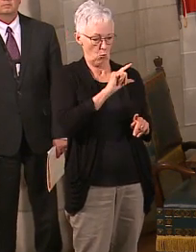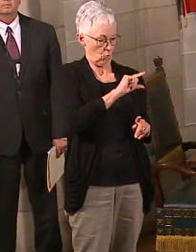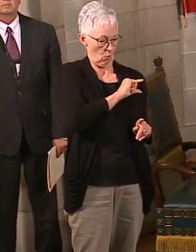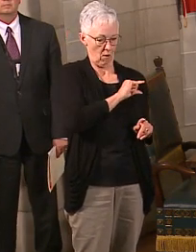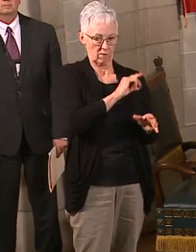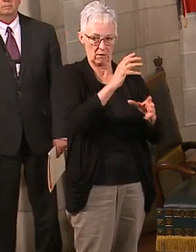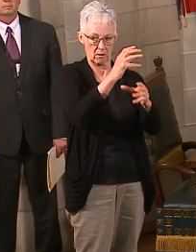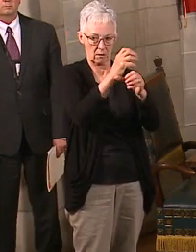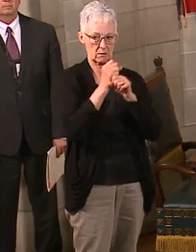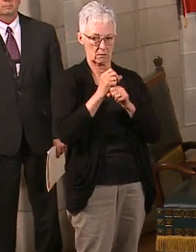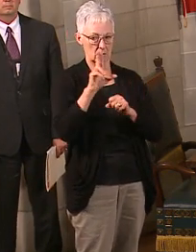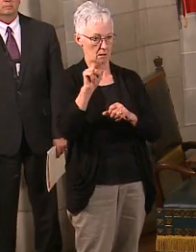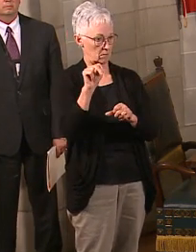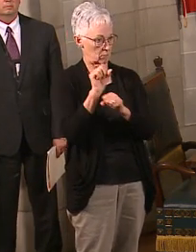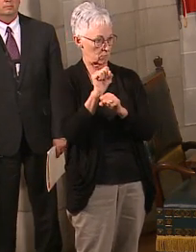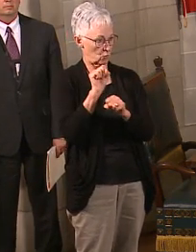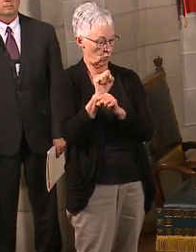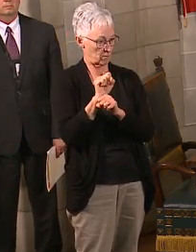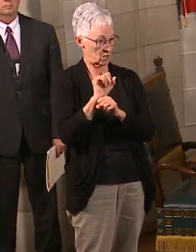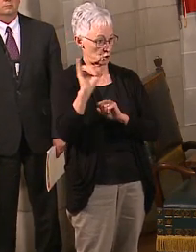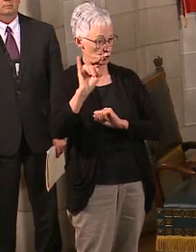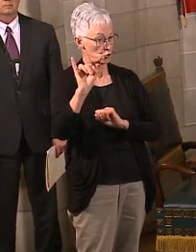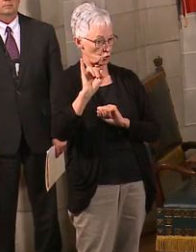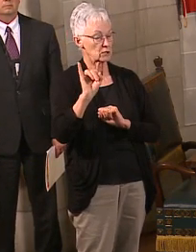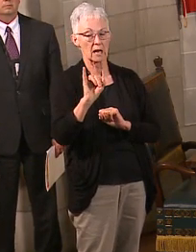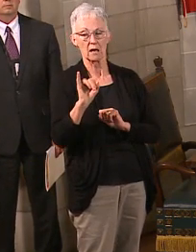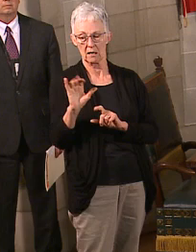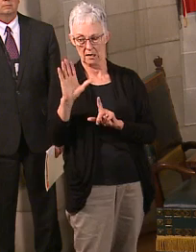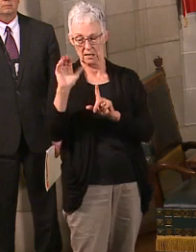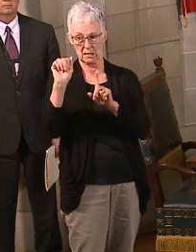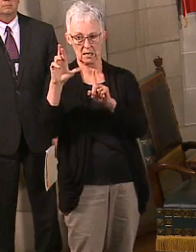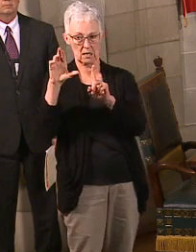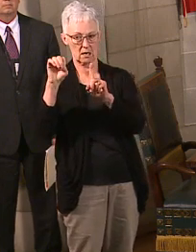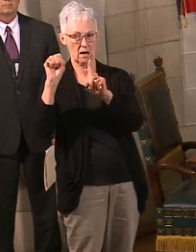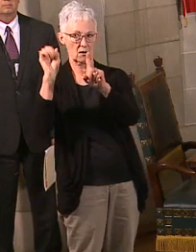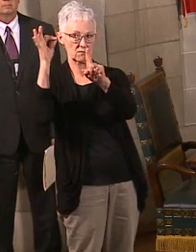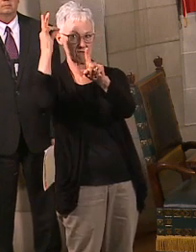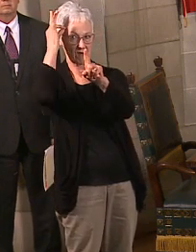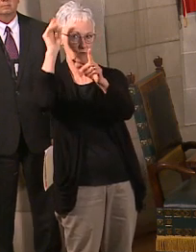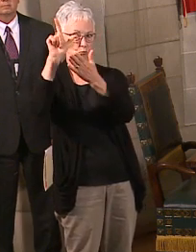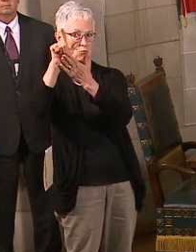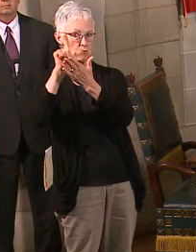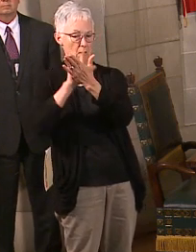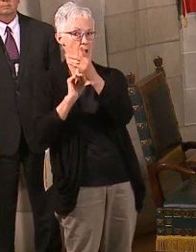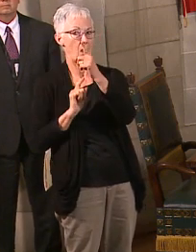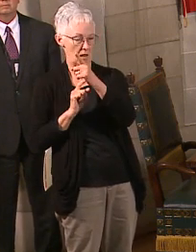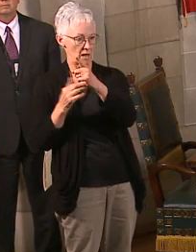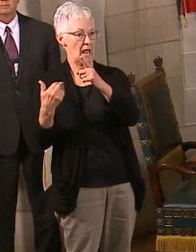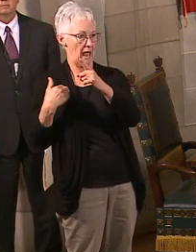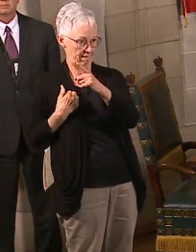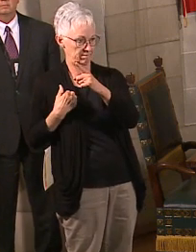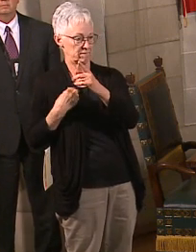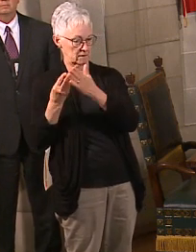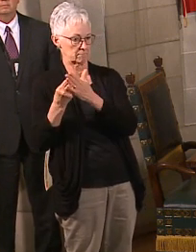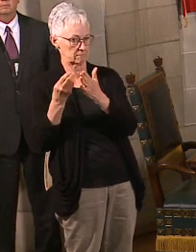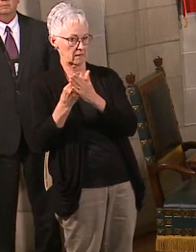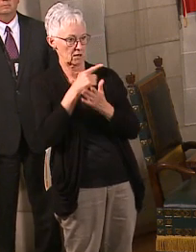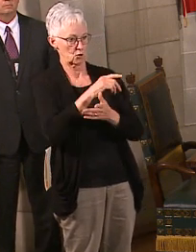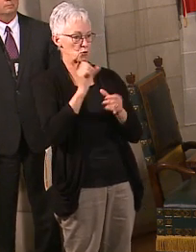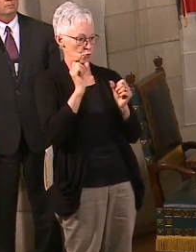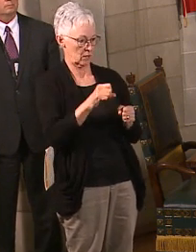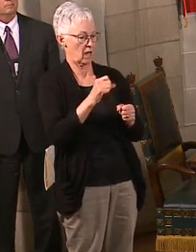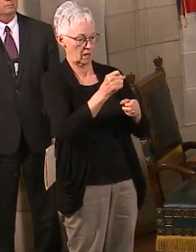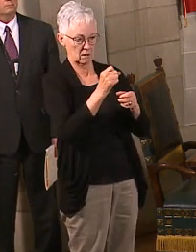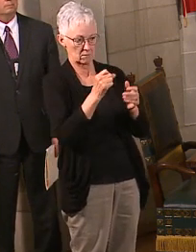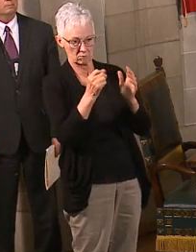program are covered under the CARES Act, so that if you close down your business, you would be eligible to get that